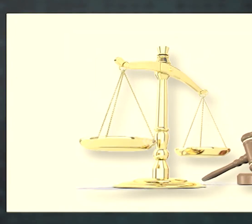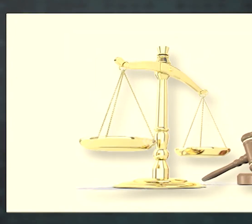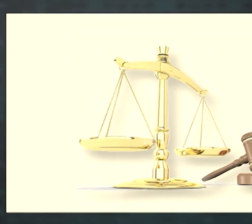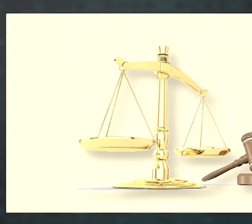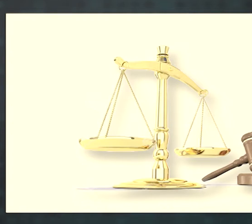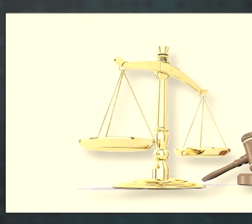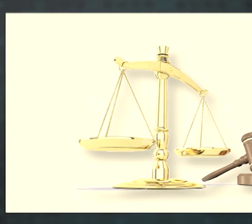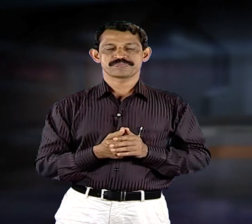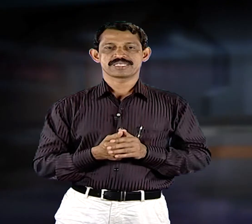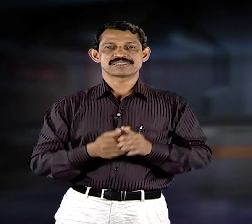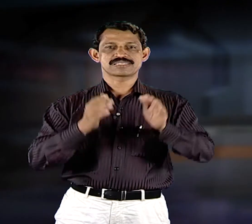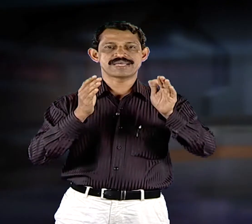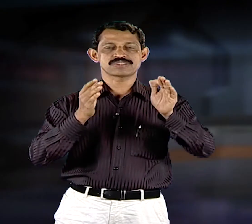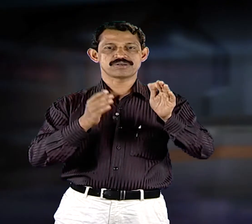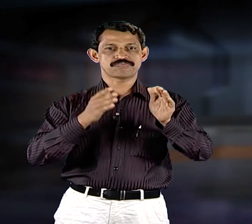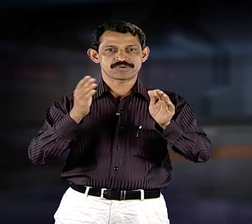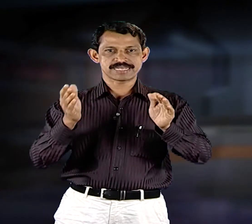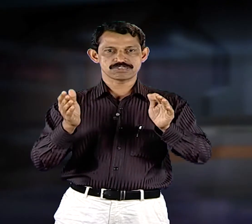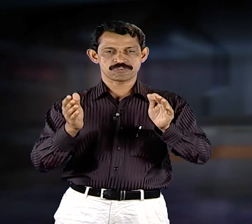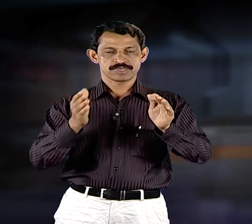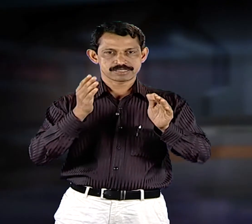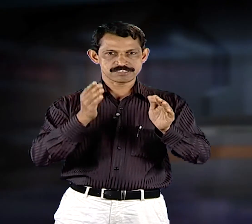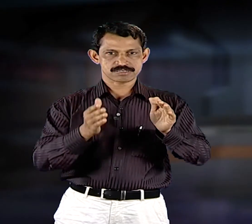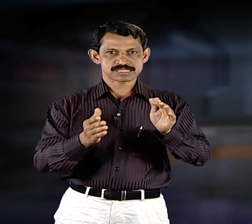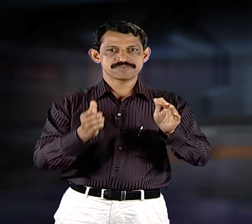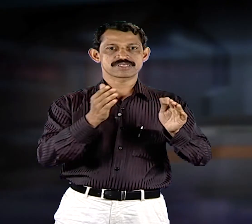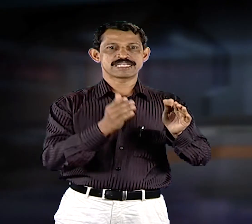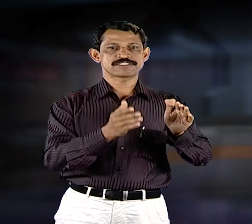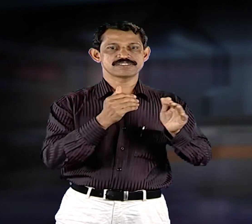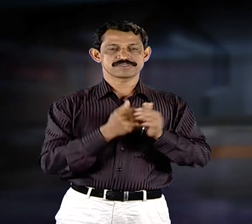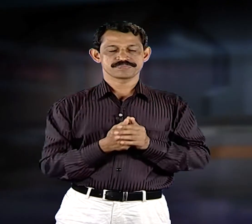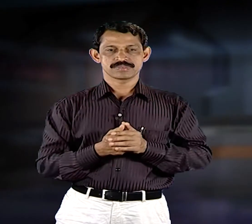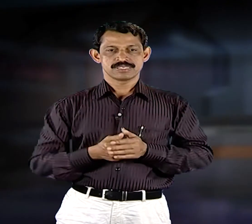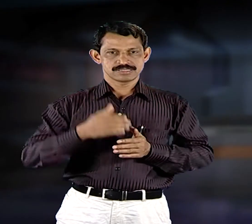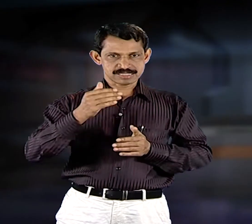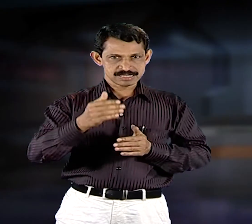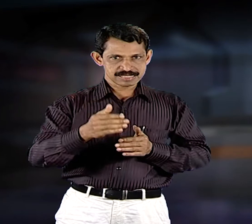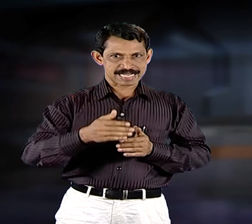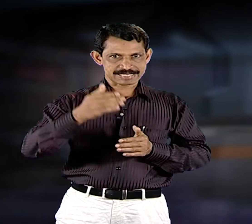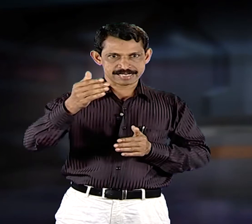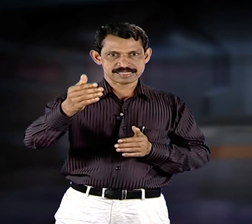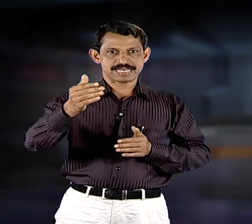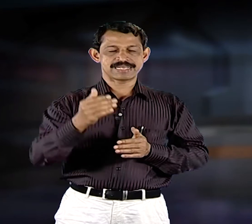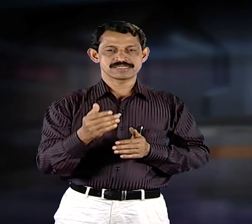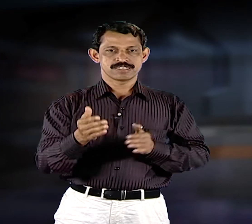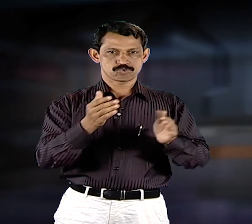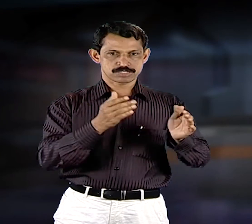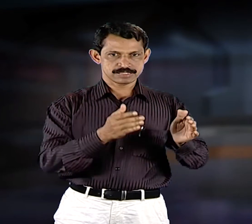and society. It stands on the foundation of constructive relations. Justice is categorized as social